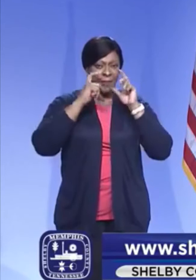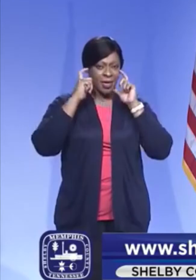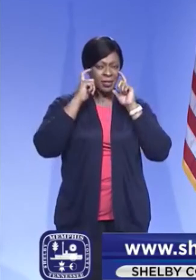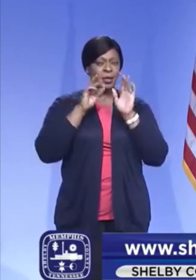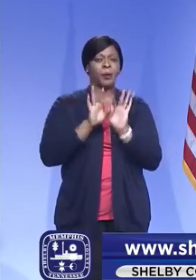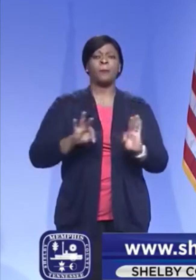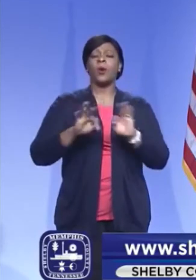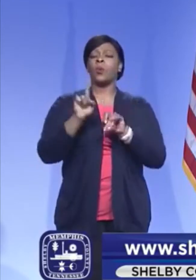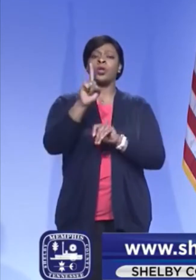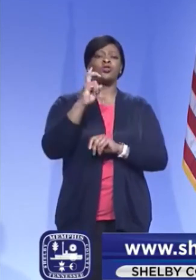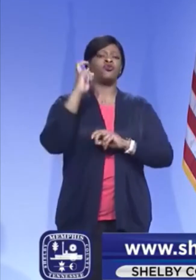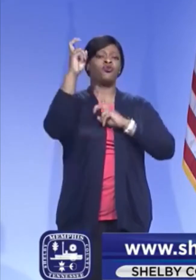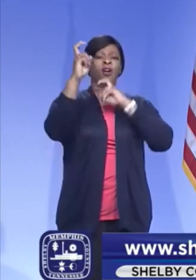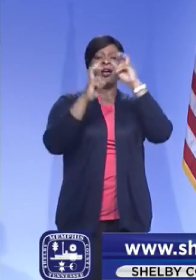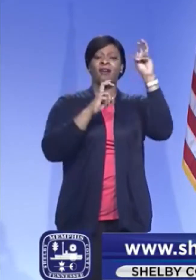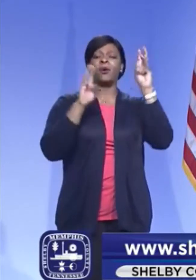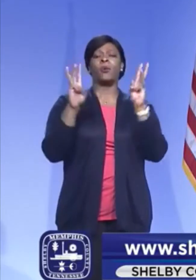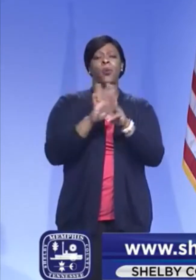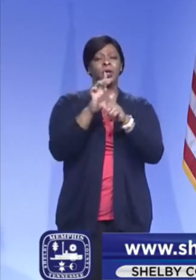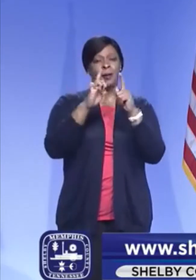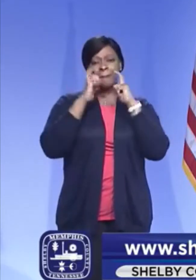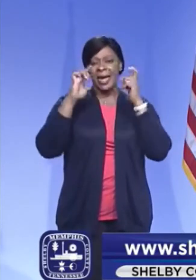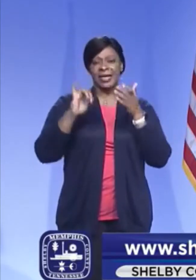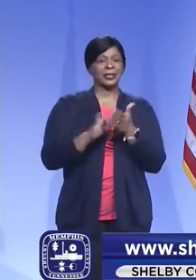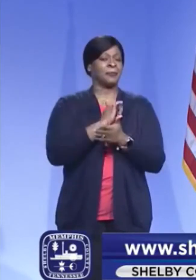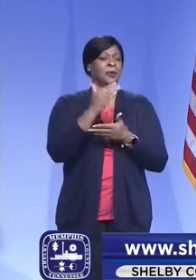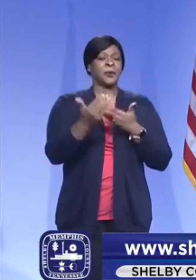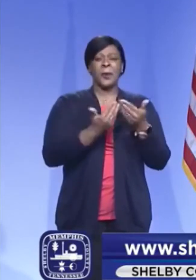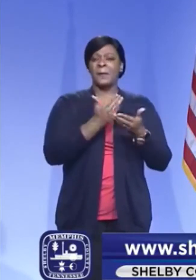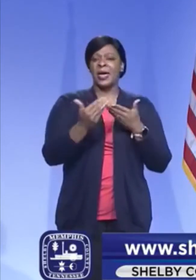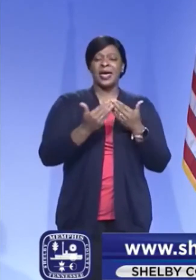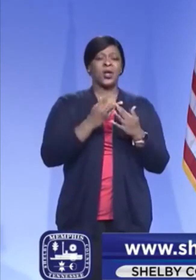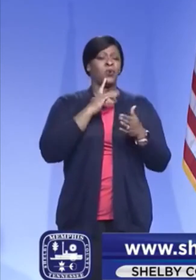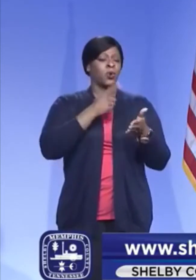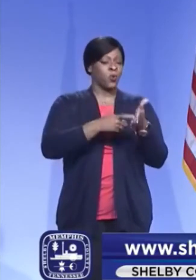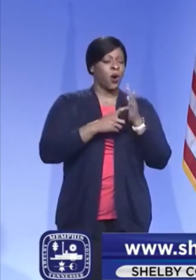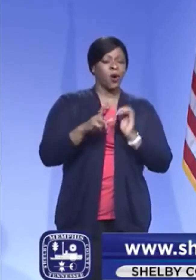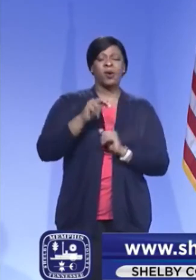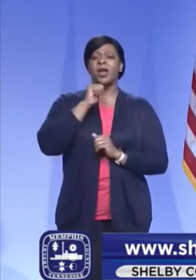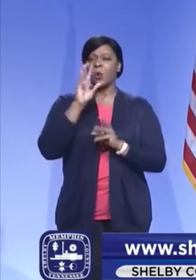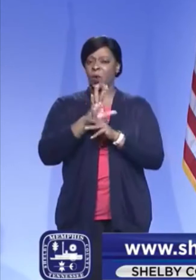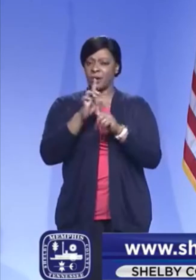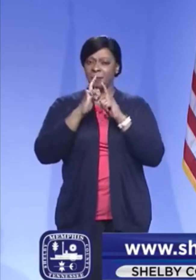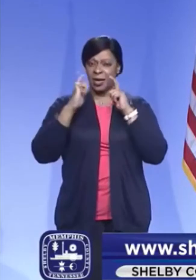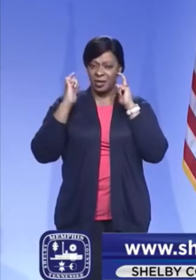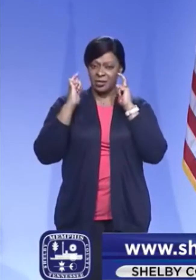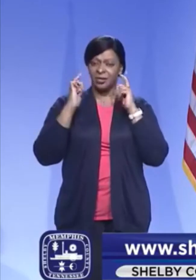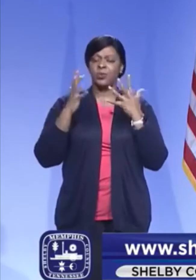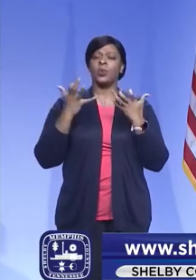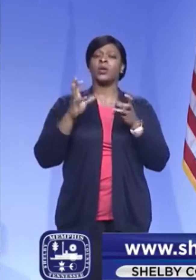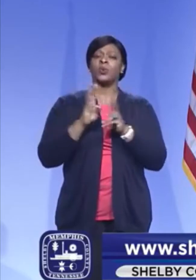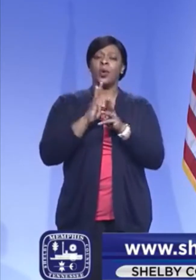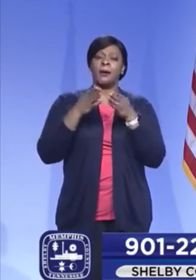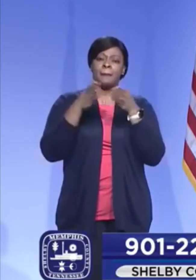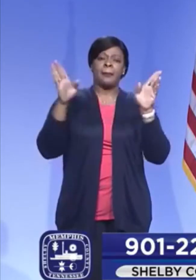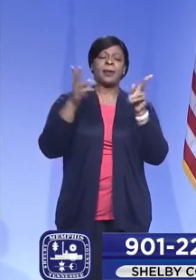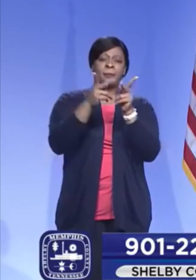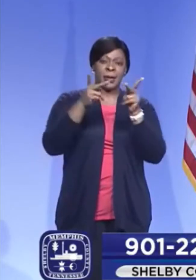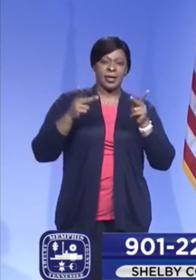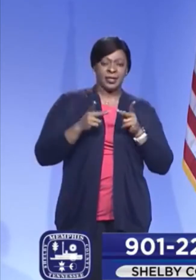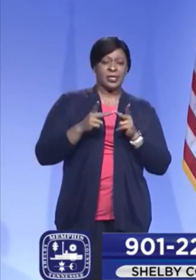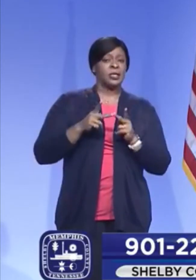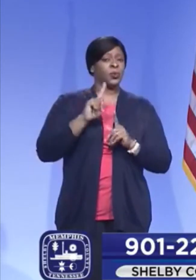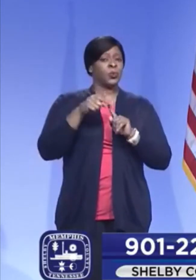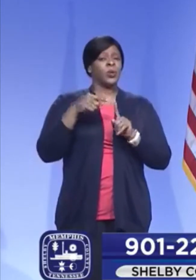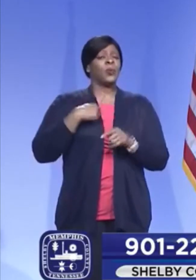wherever you travel that you wear your mask, regardless of whether it's required or not. Clearly you want to wear them in public places, but as we've